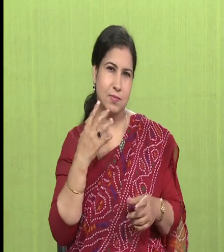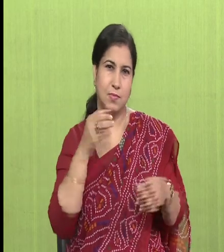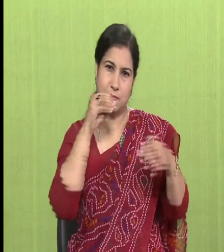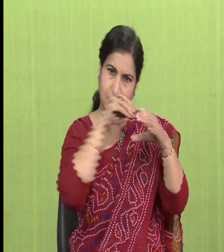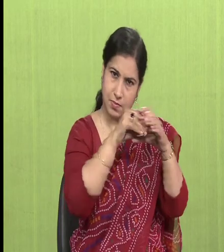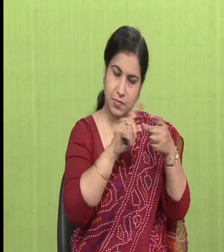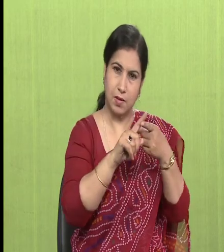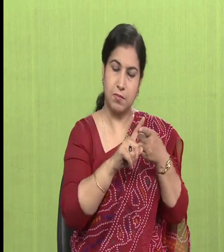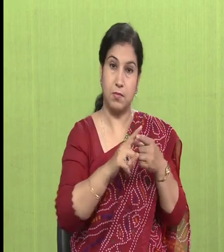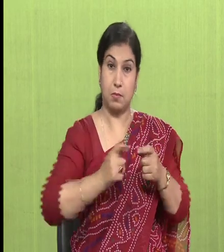class,